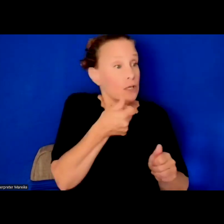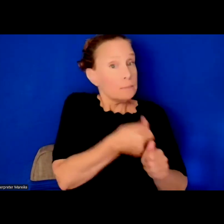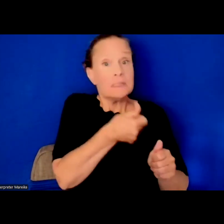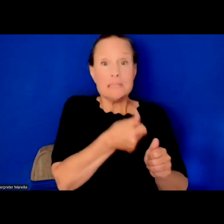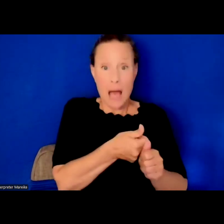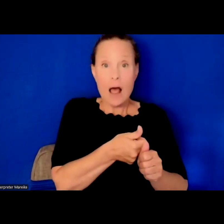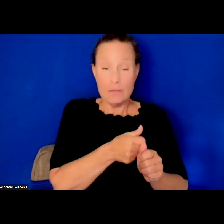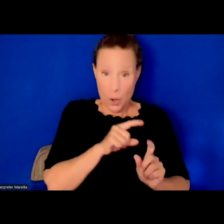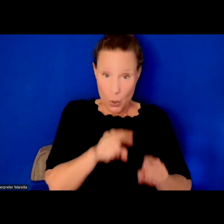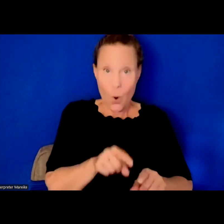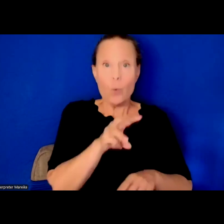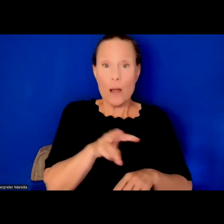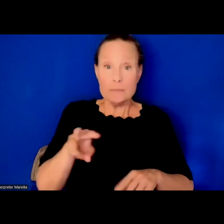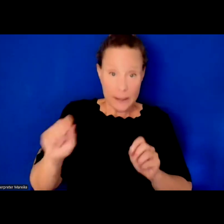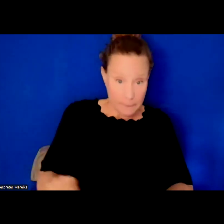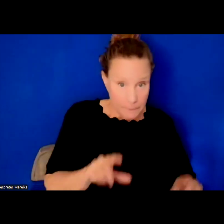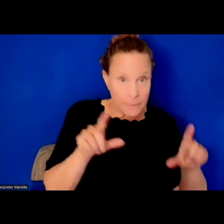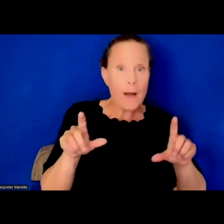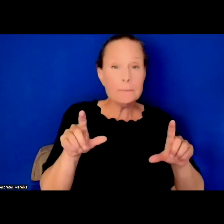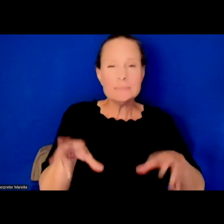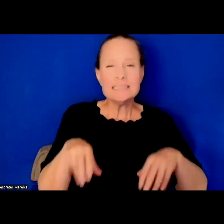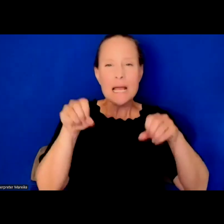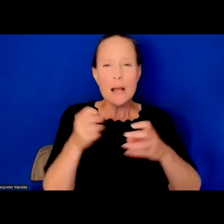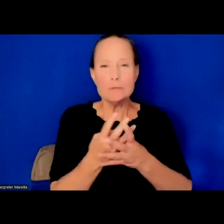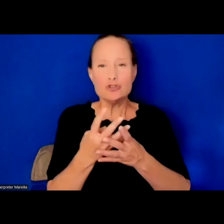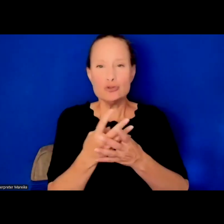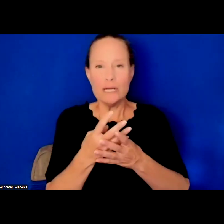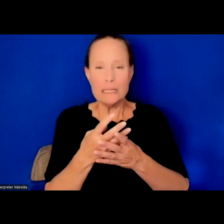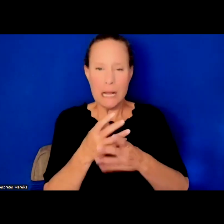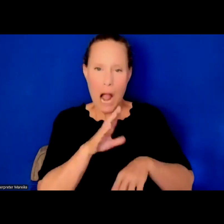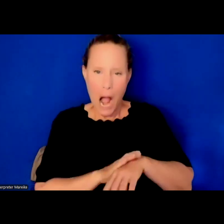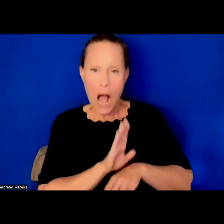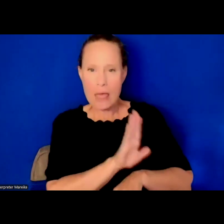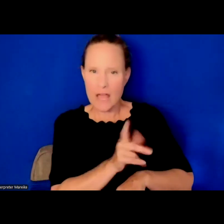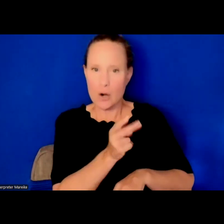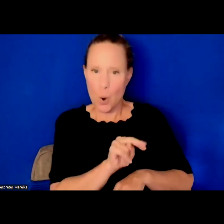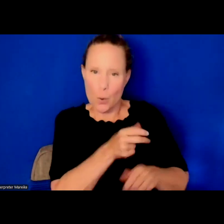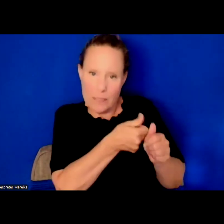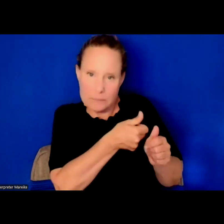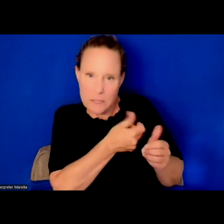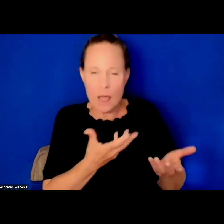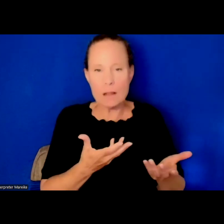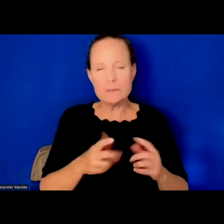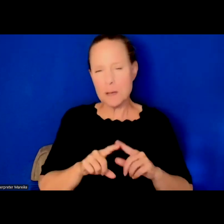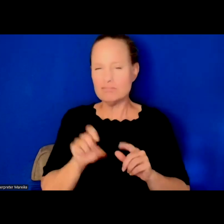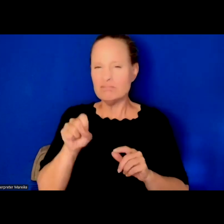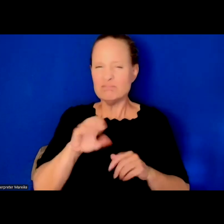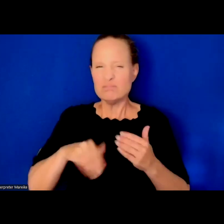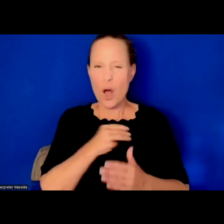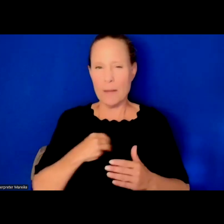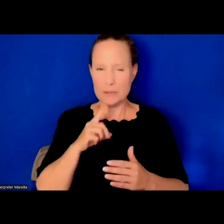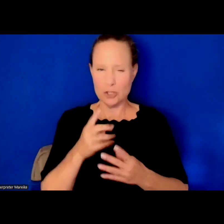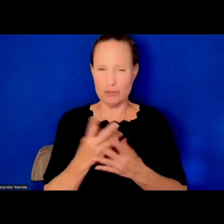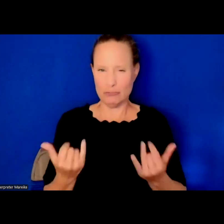website and does the screening themselves. But yes, it is all members are being screened now as we